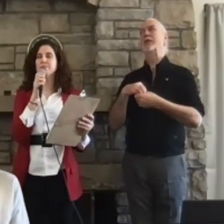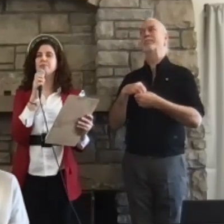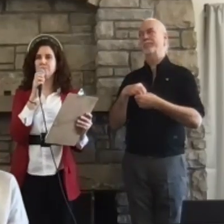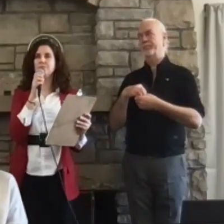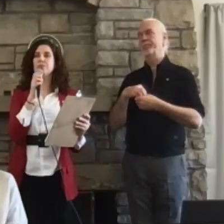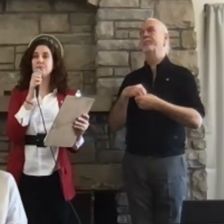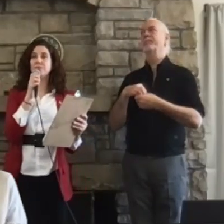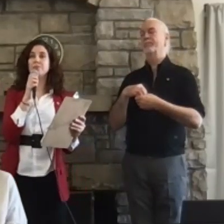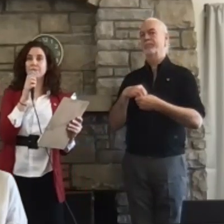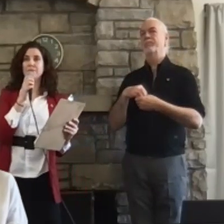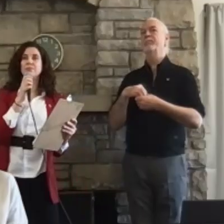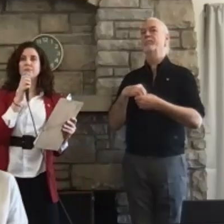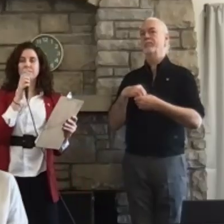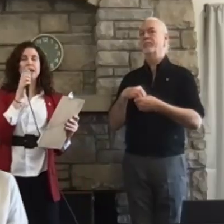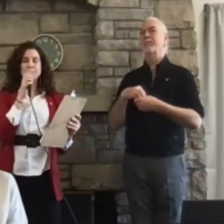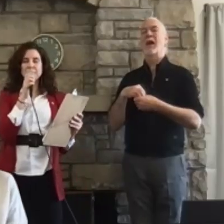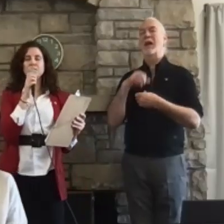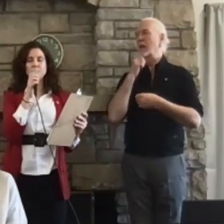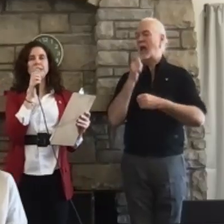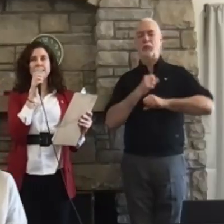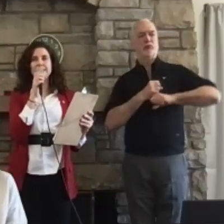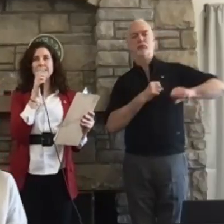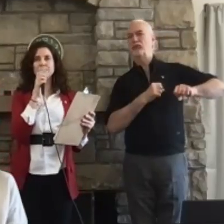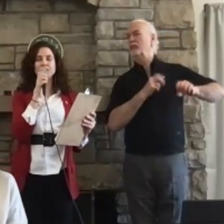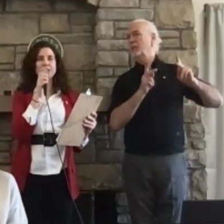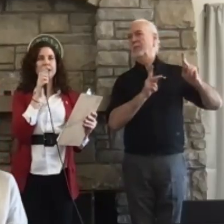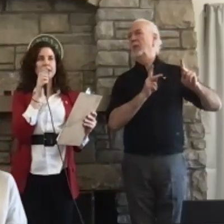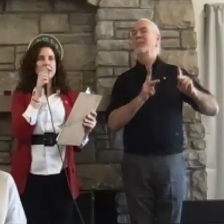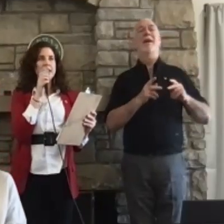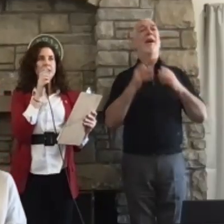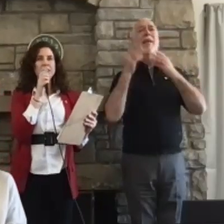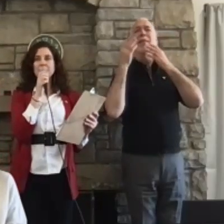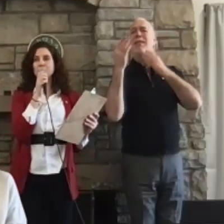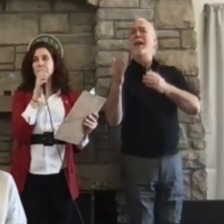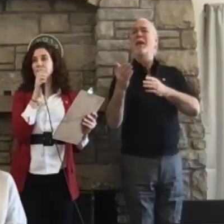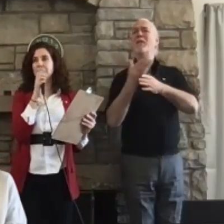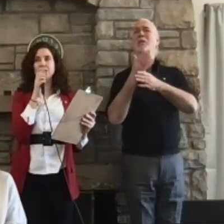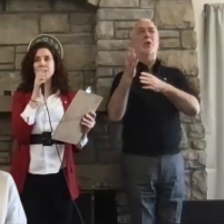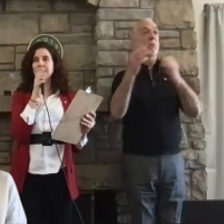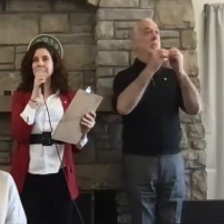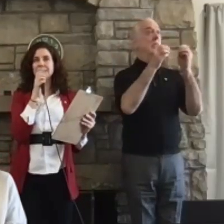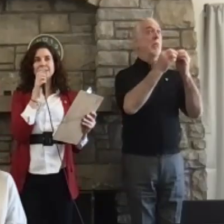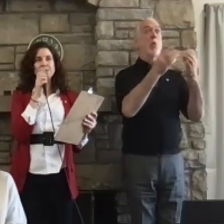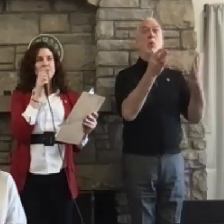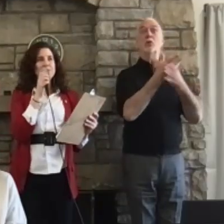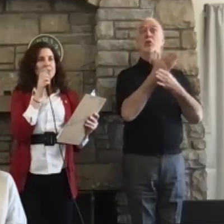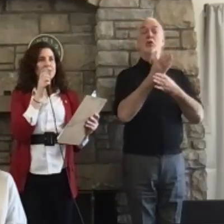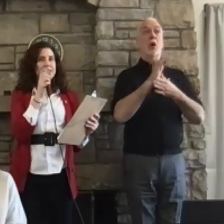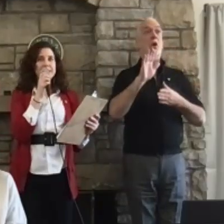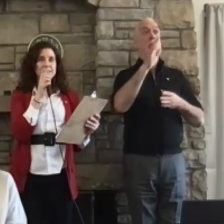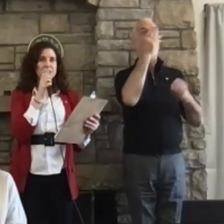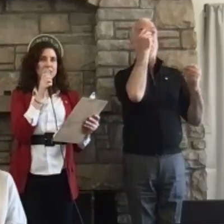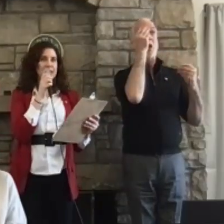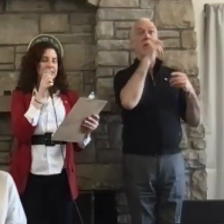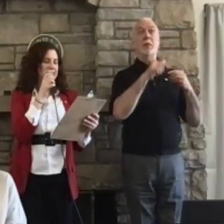leaving others out. Absolutely. Thank you for sharing. Anyone else want to share thoughts